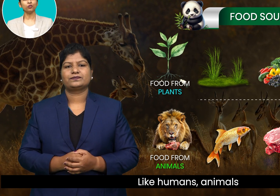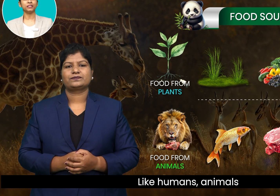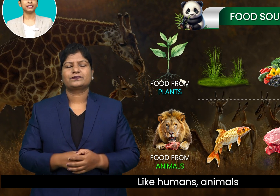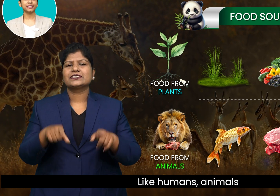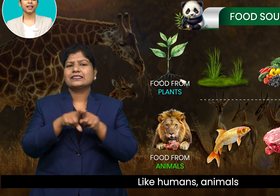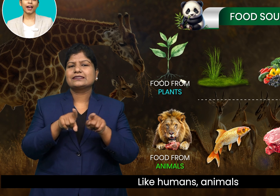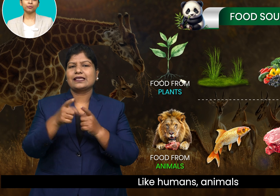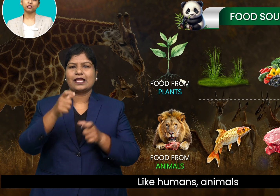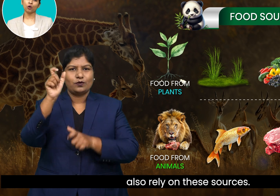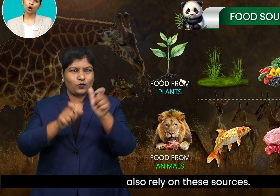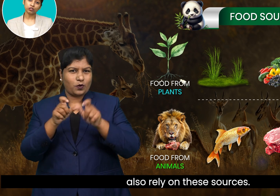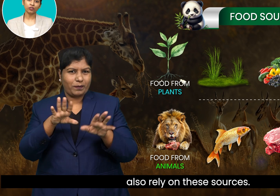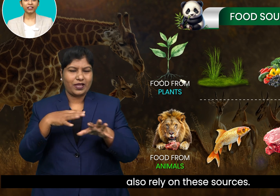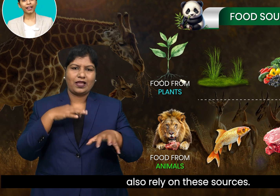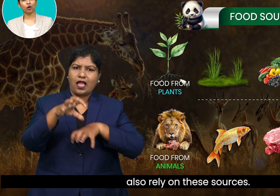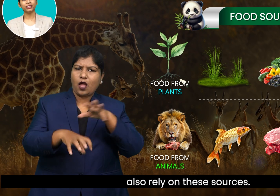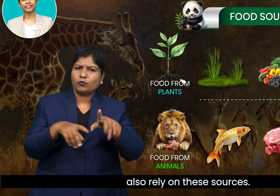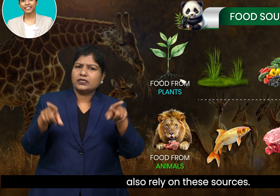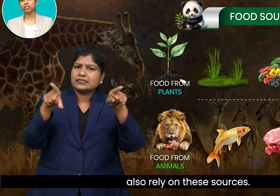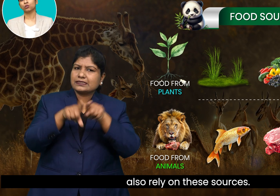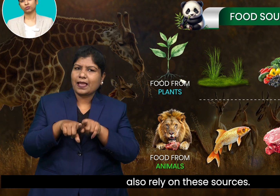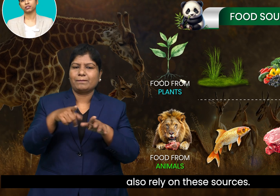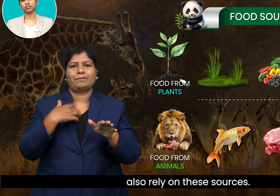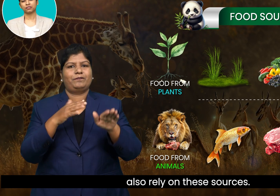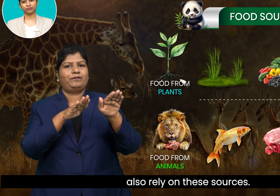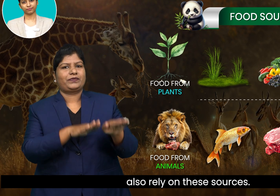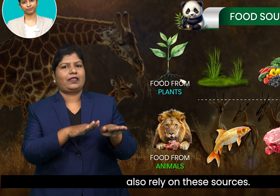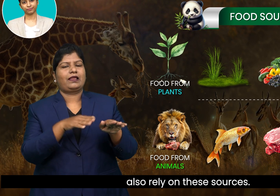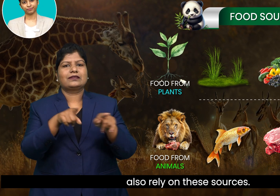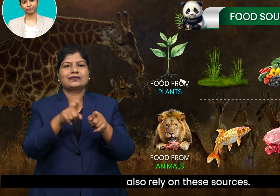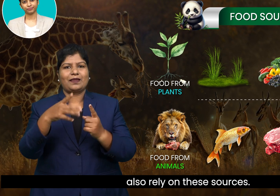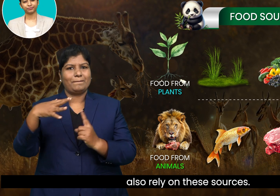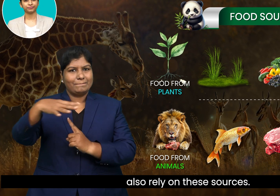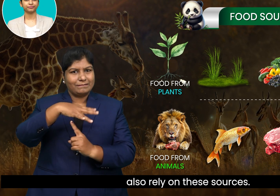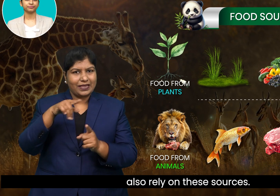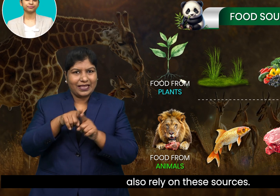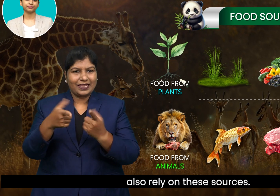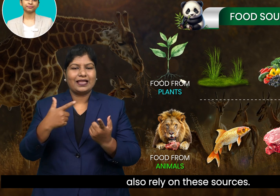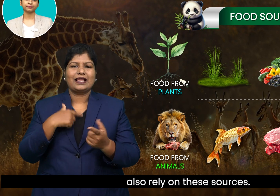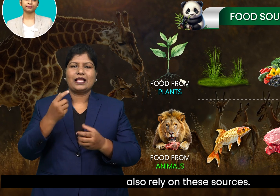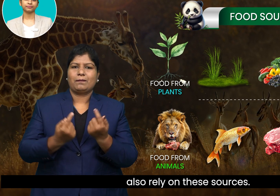Like humans, animals also rely on these sources.